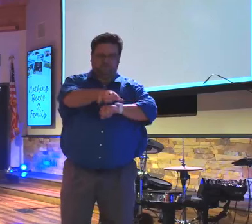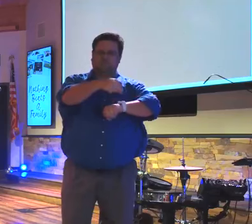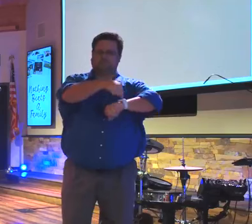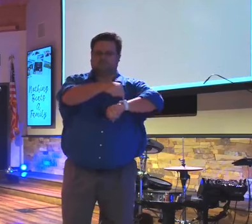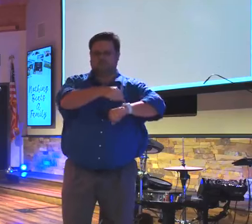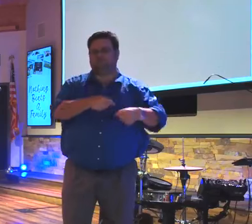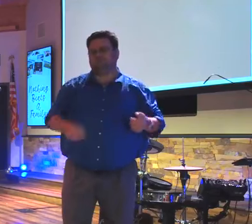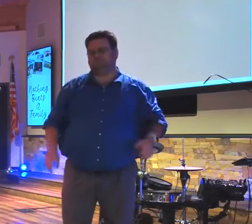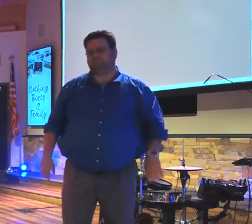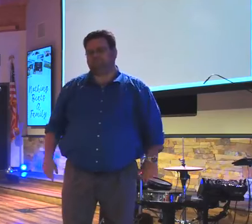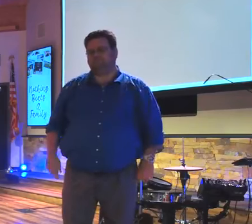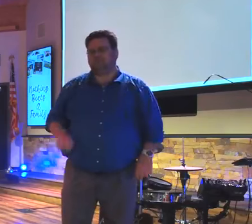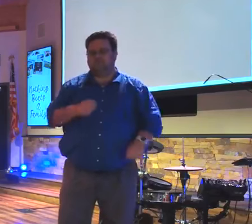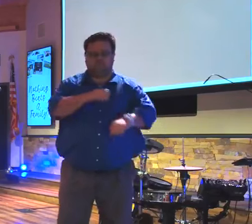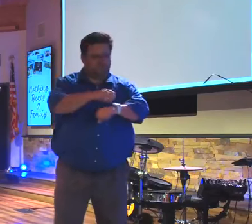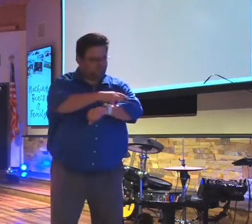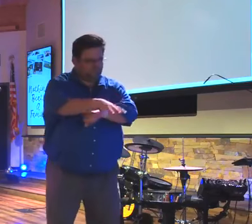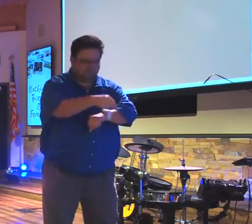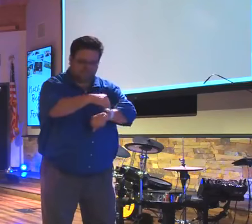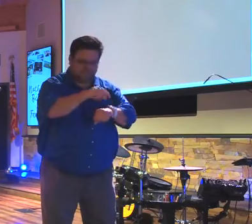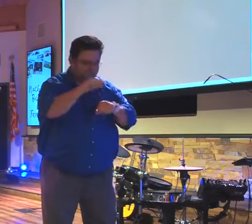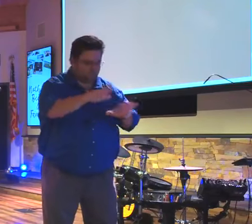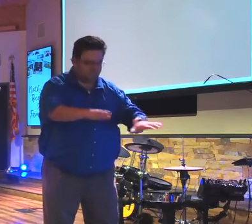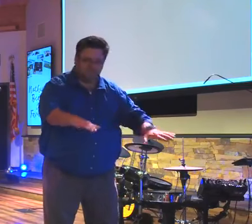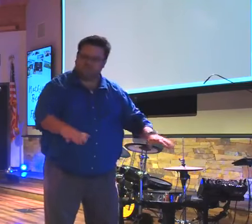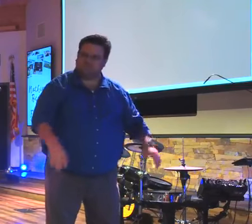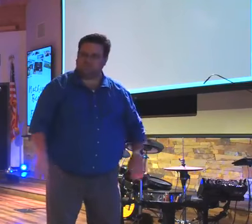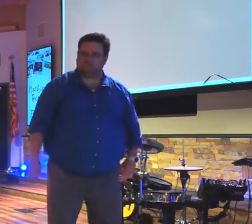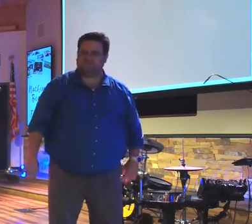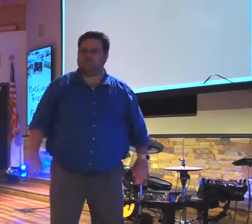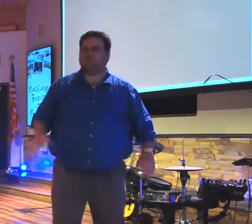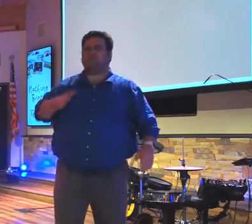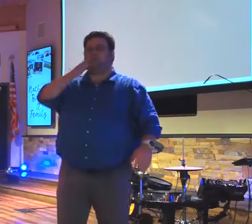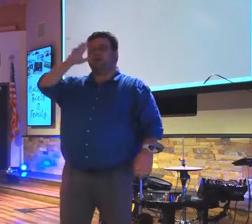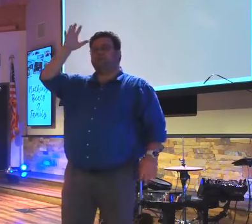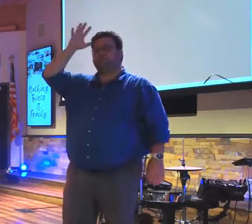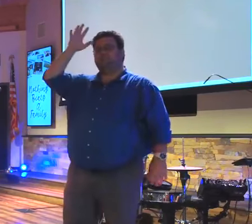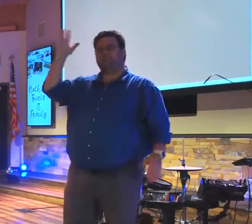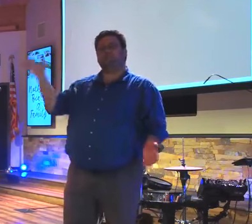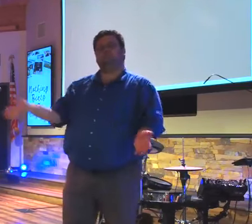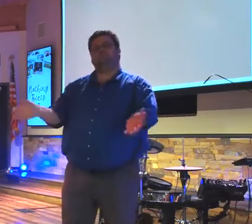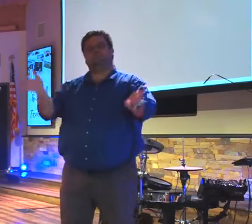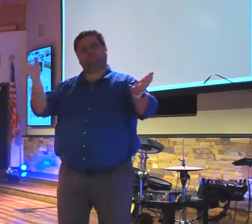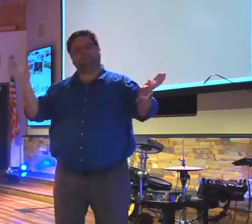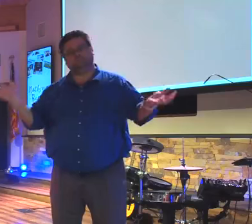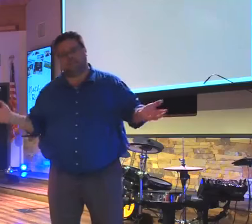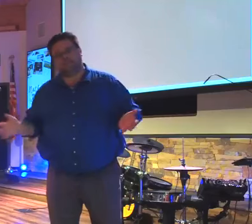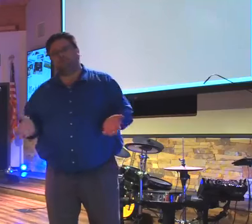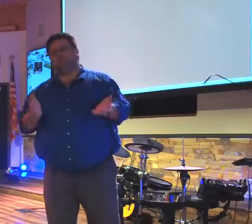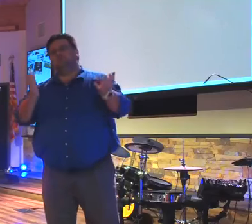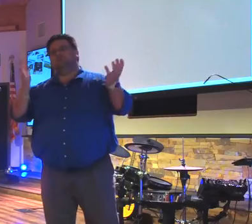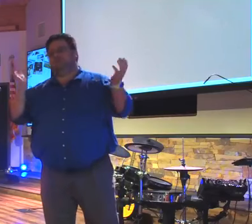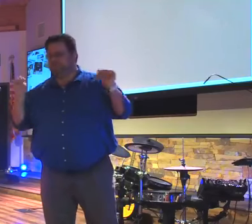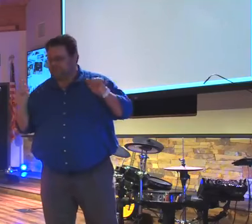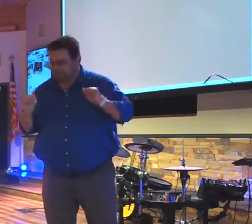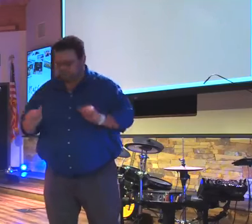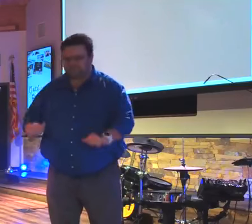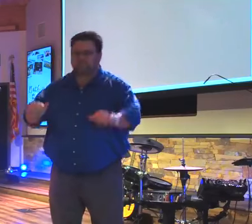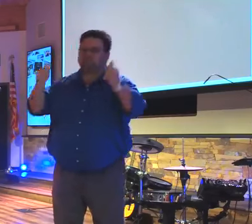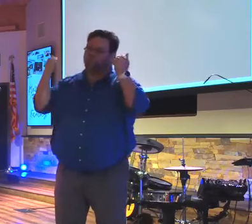Influence. Influence time. Then you got to spend time with them, right? So parents, be encouraged. Listen, stay after it.